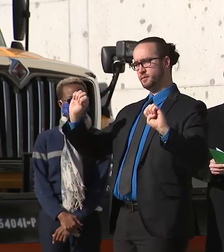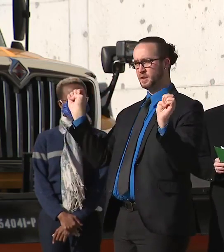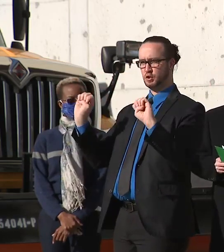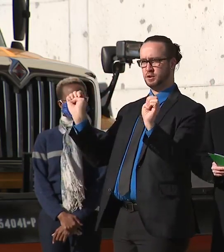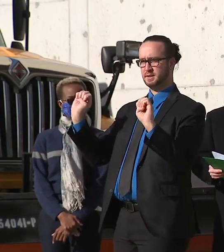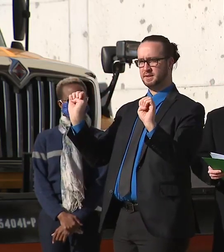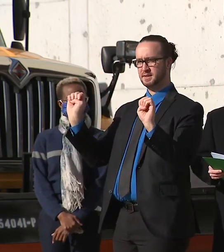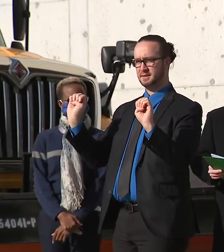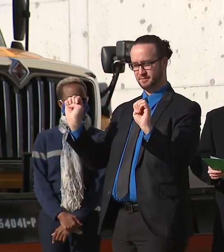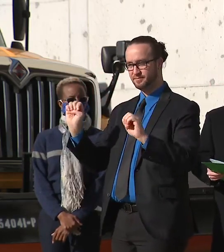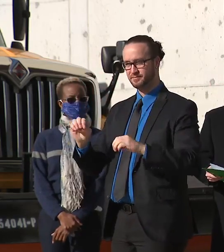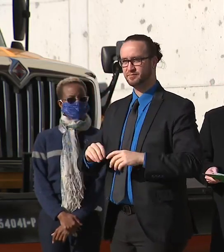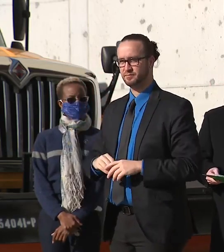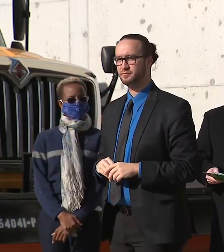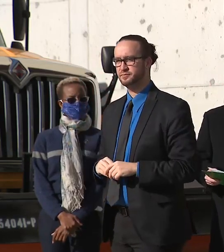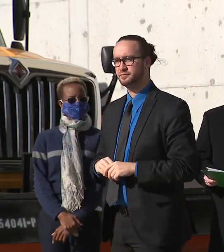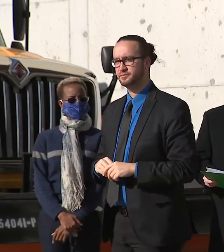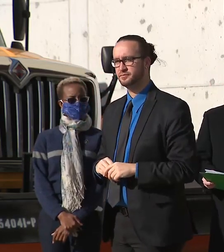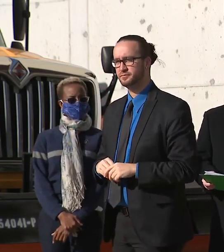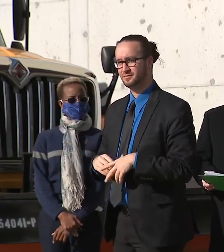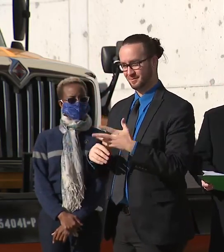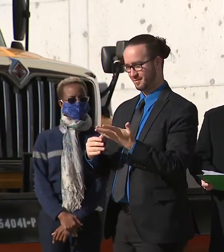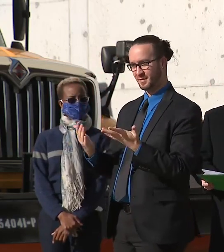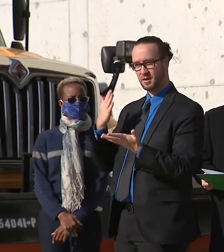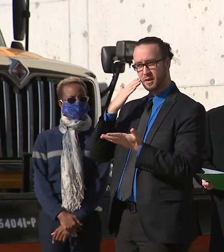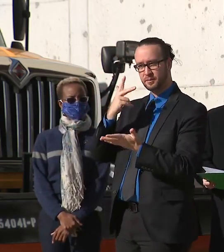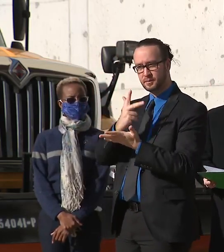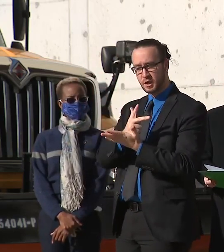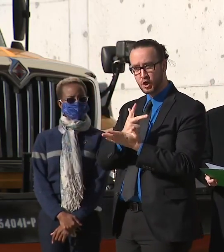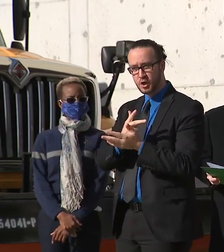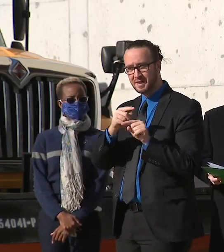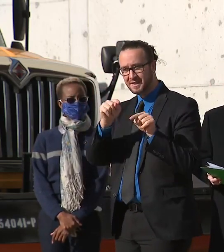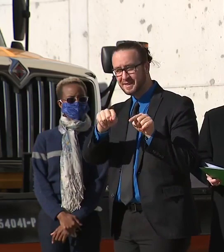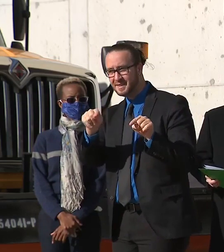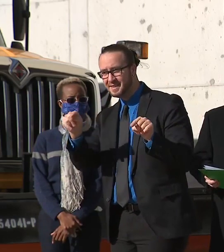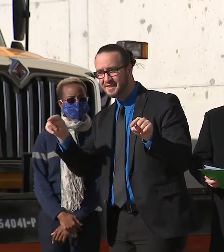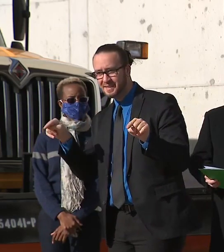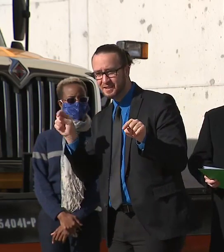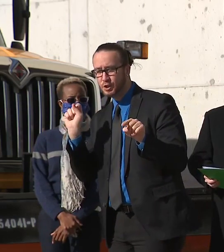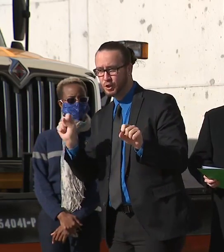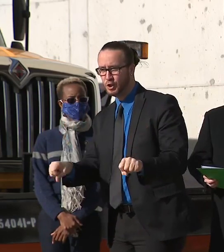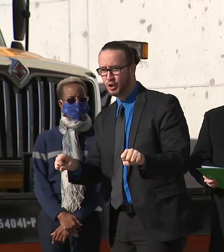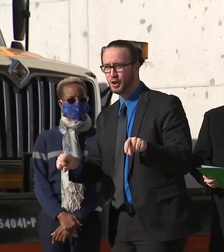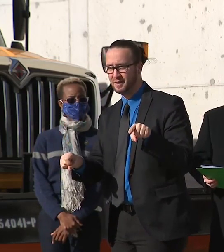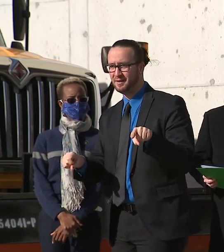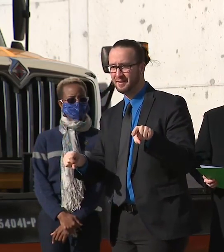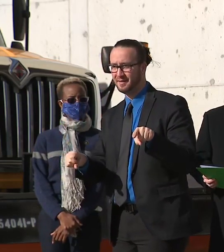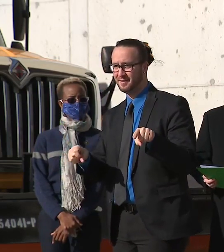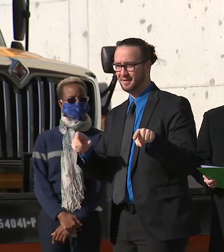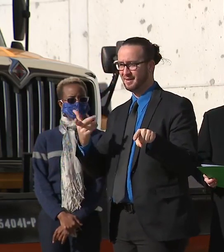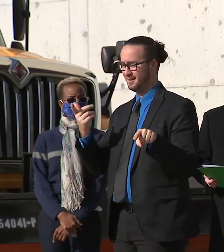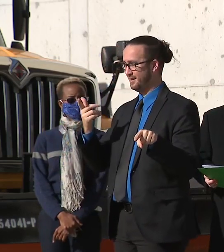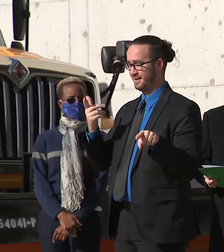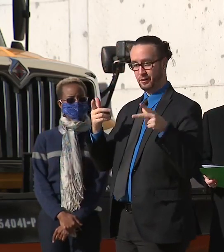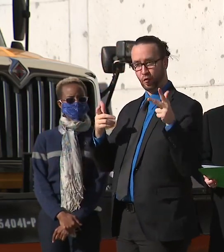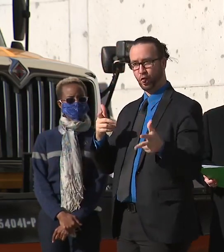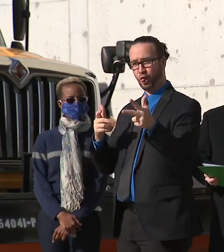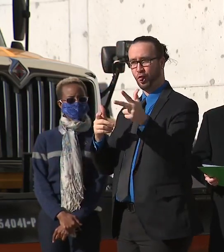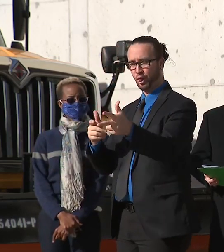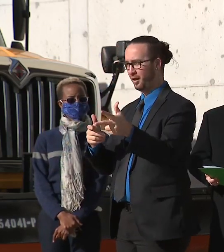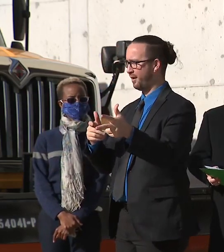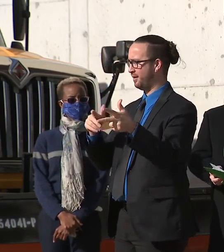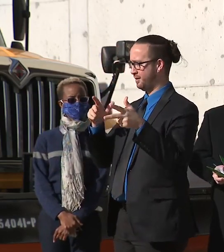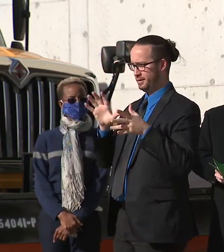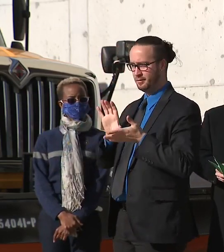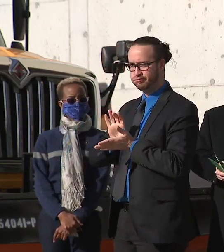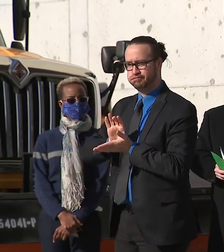are implemented as parking may be affected along designated snow emergency routes. Snow emergency plan phases